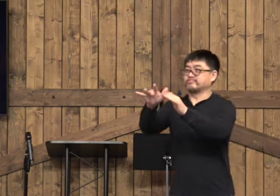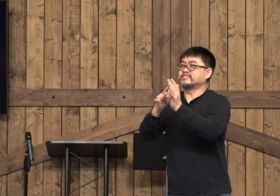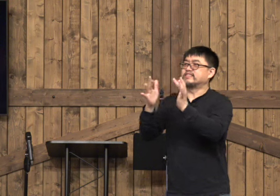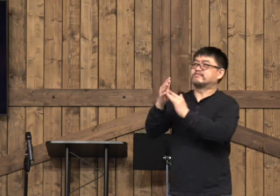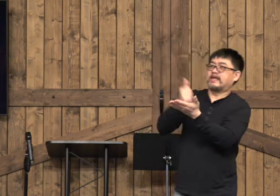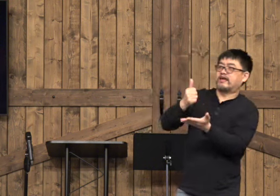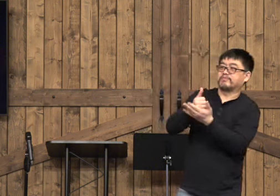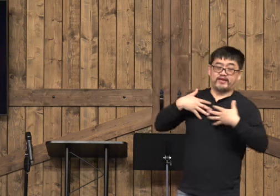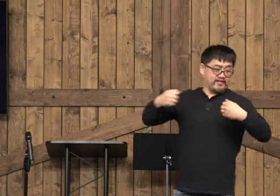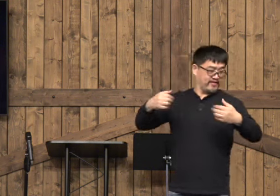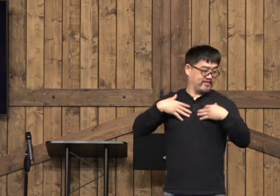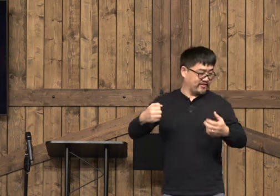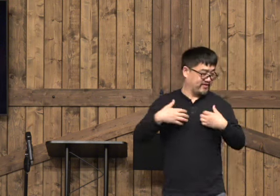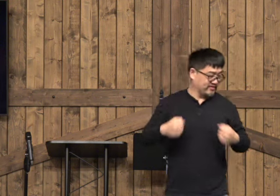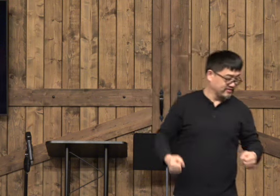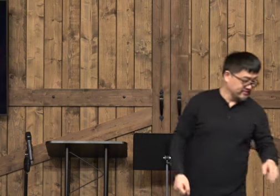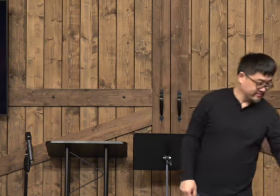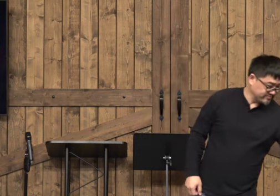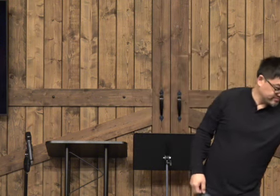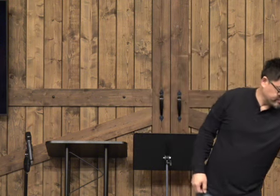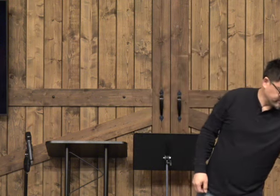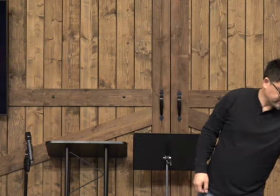So they called him and asked Jesus to heal him.